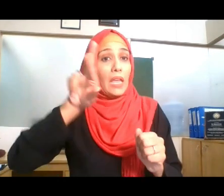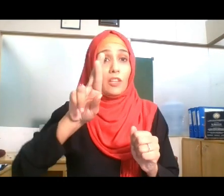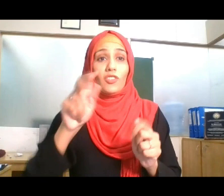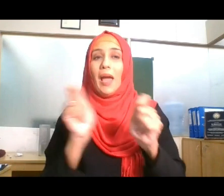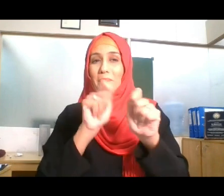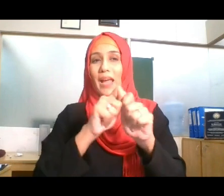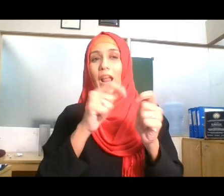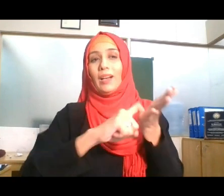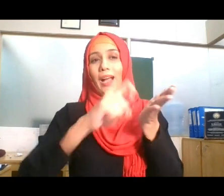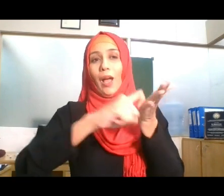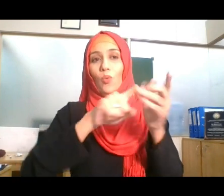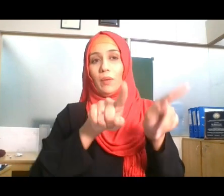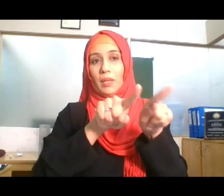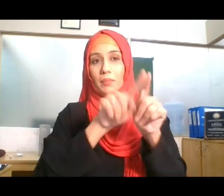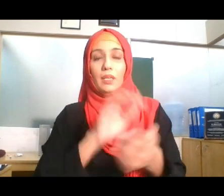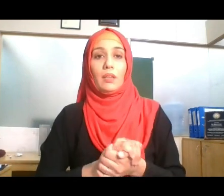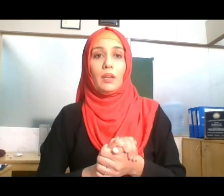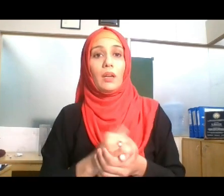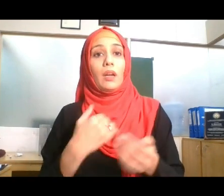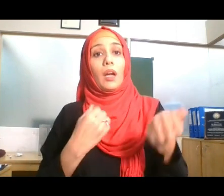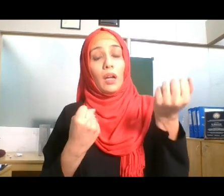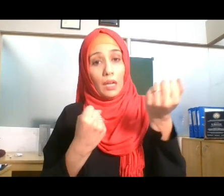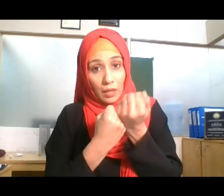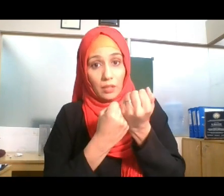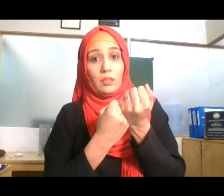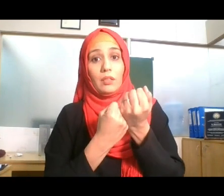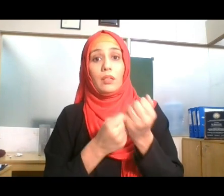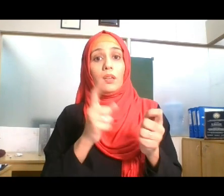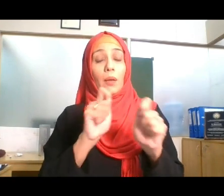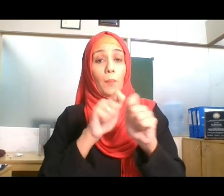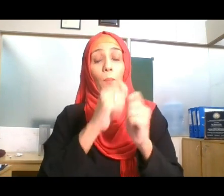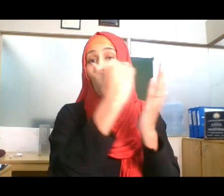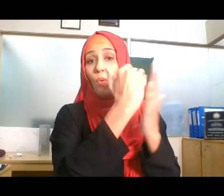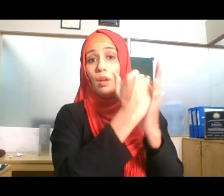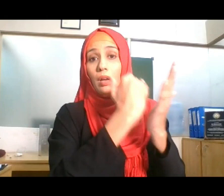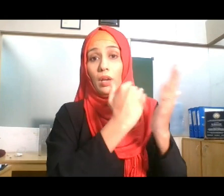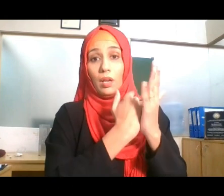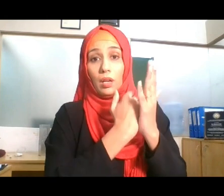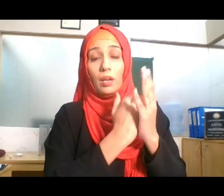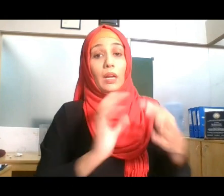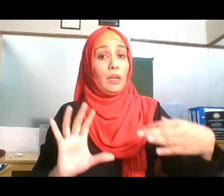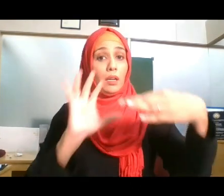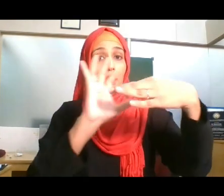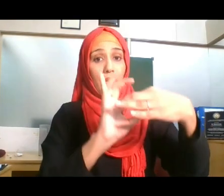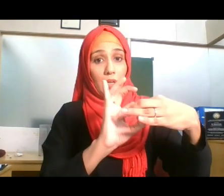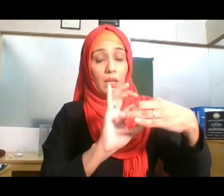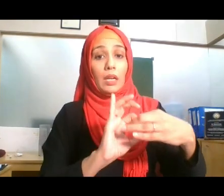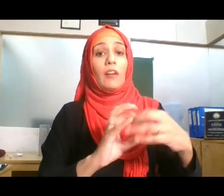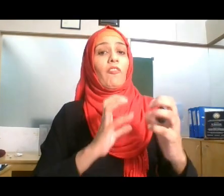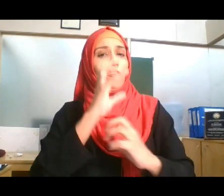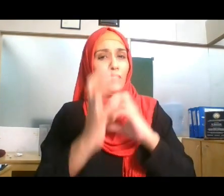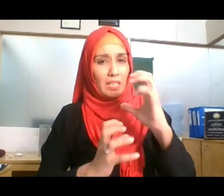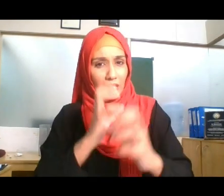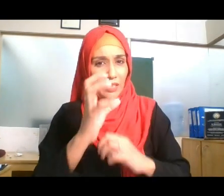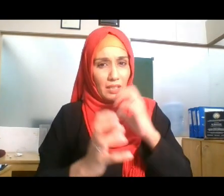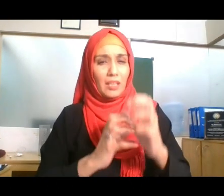We co-founded and support Teach Access, which is an award-winning program that's a collaboration of industry,